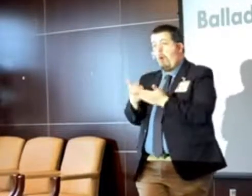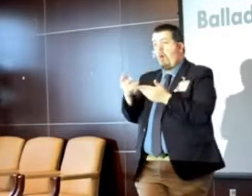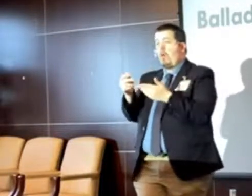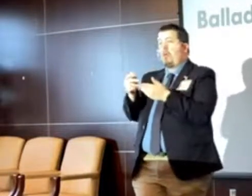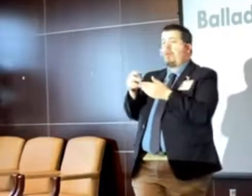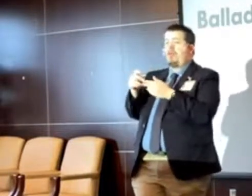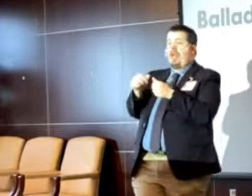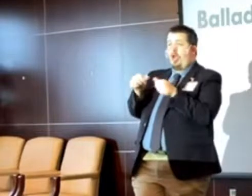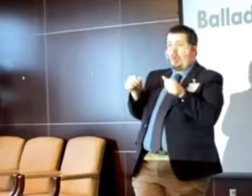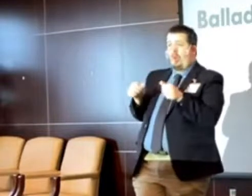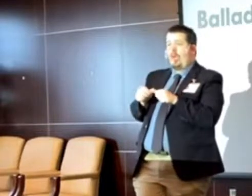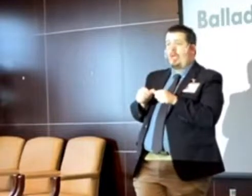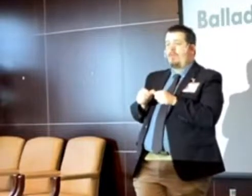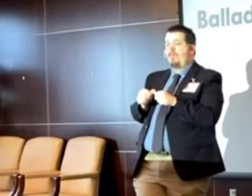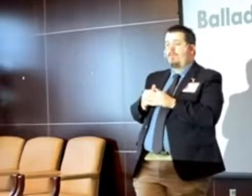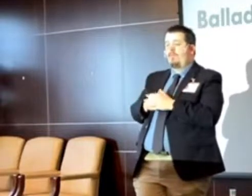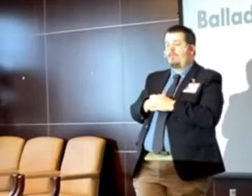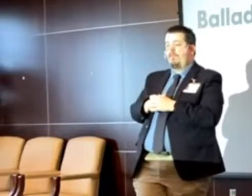areas.